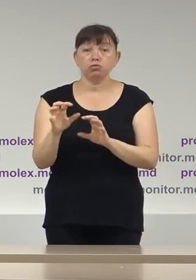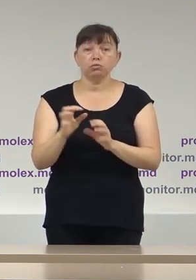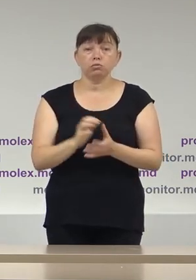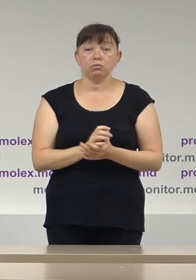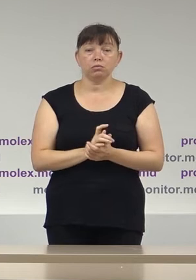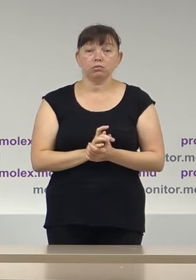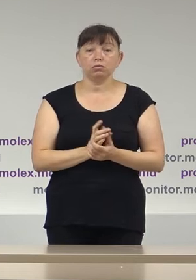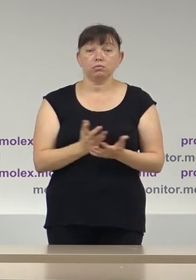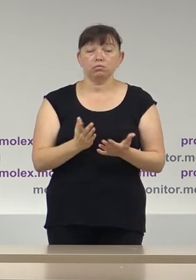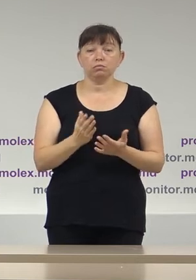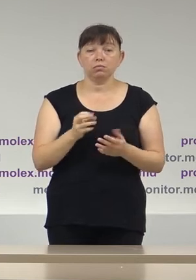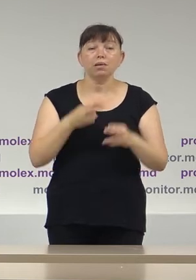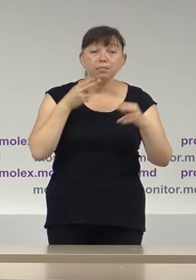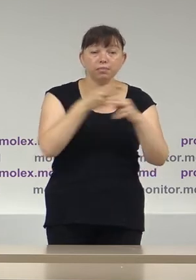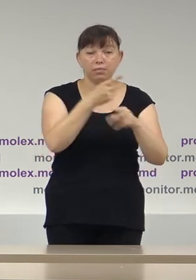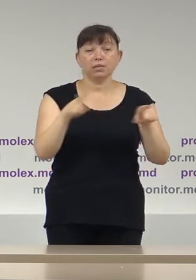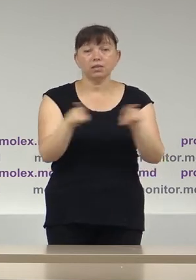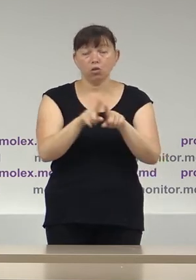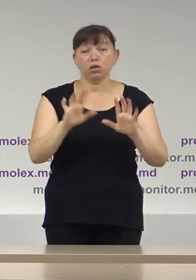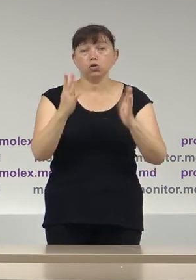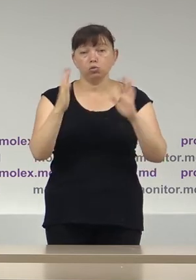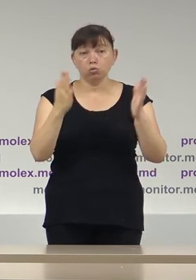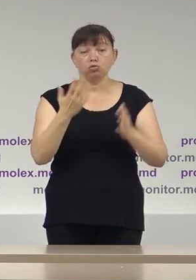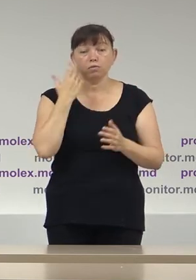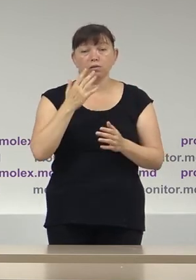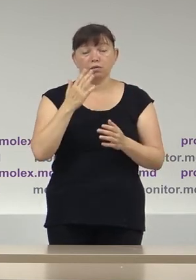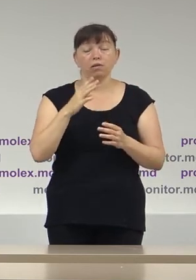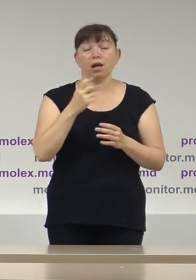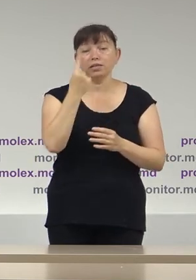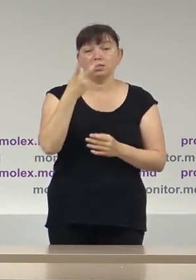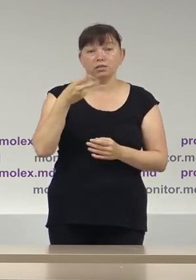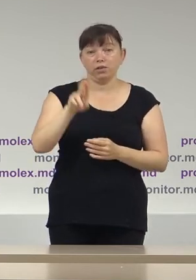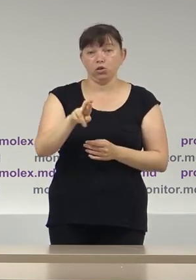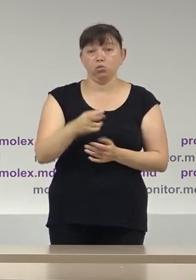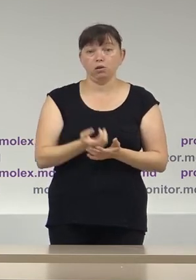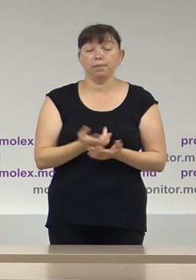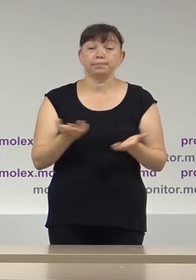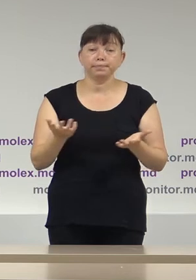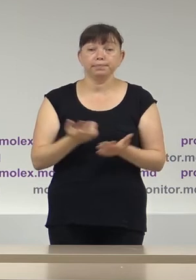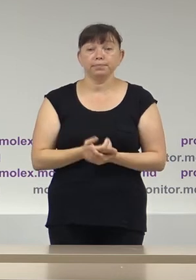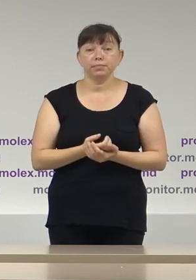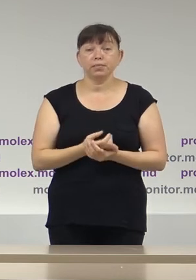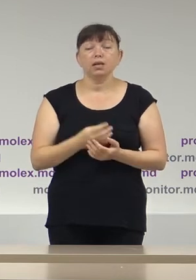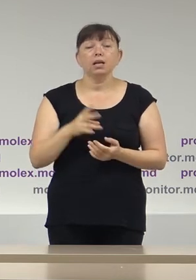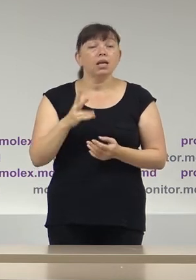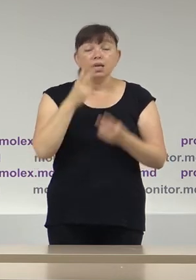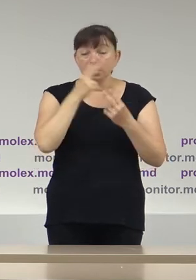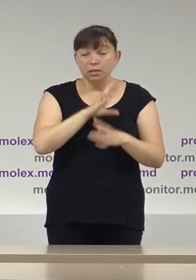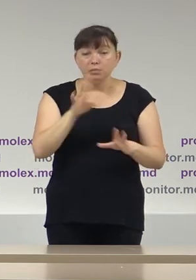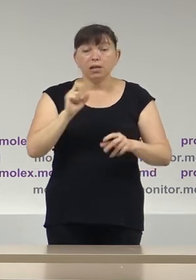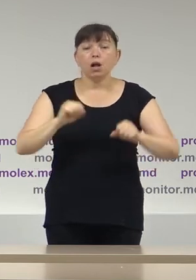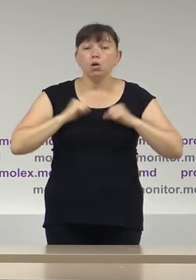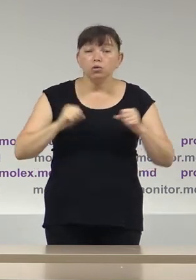Electoral Commission in order to make sure that such phenomena are prevented for the elections